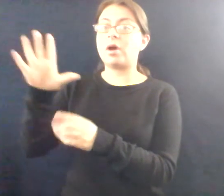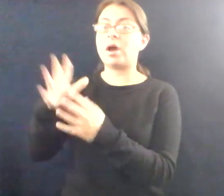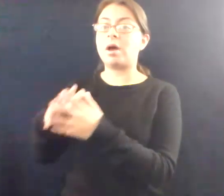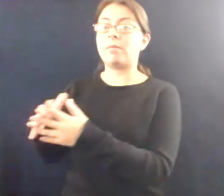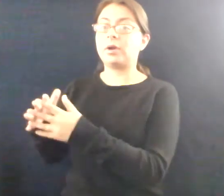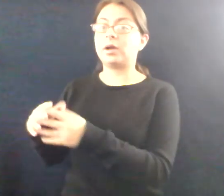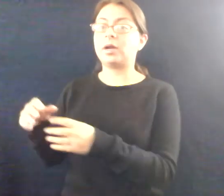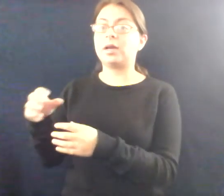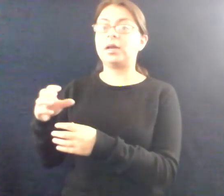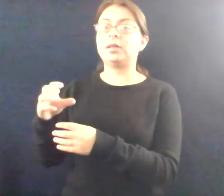Horn.